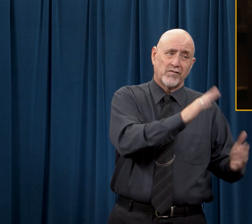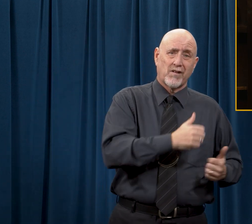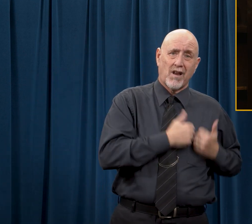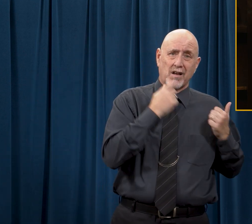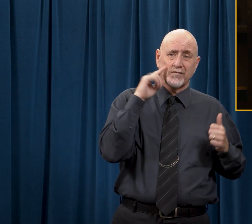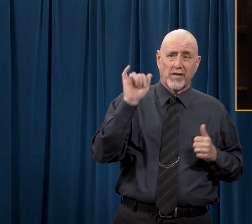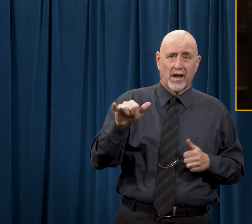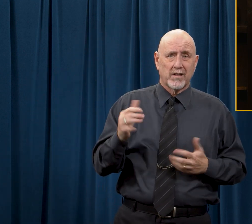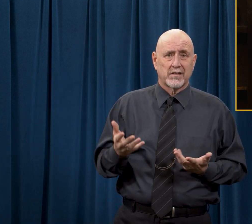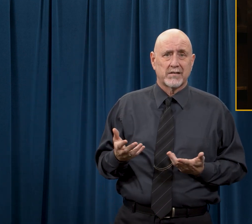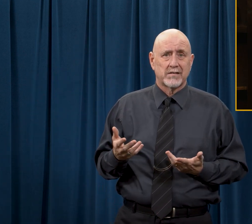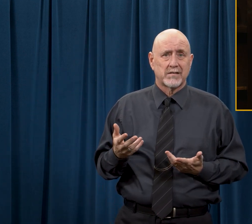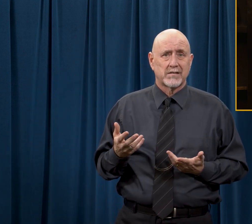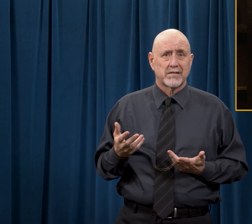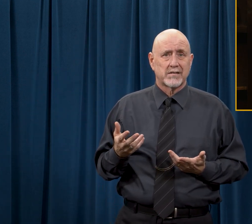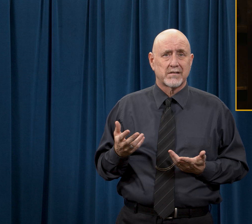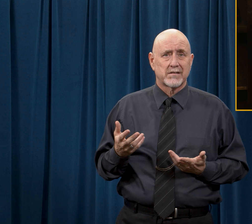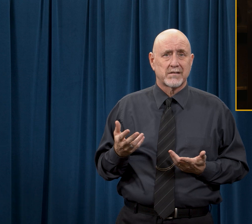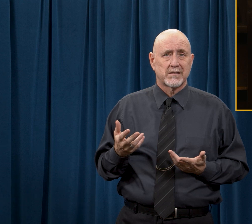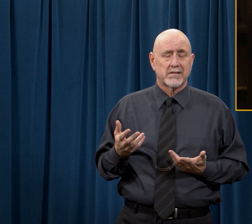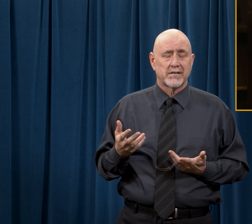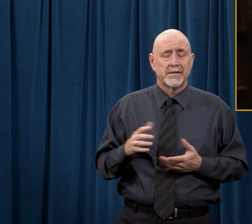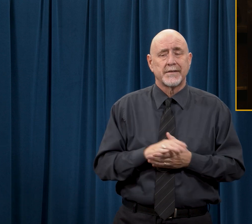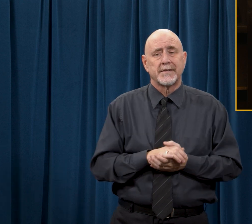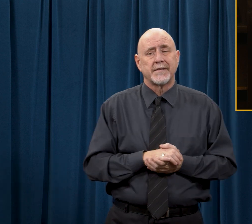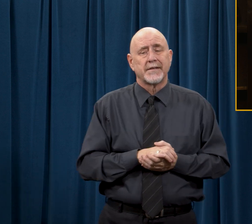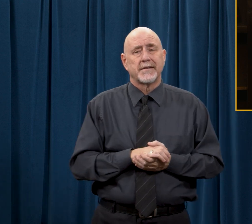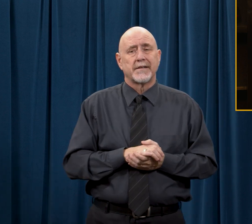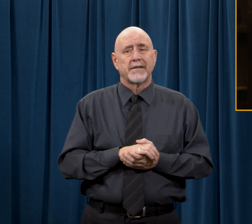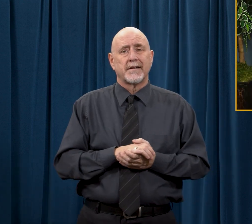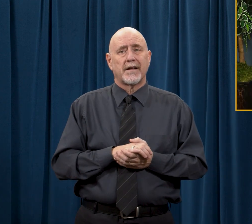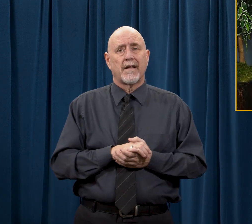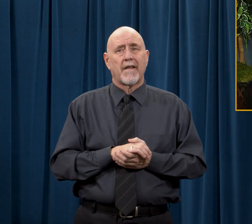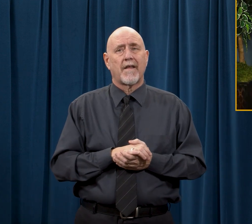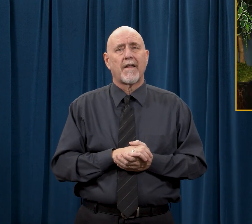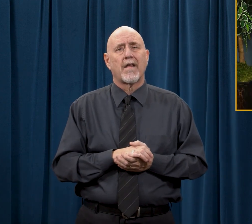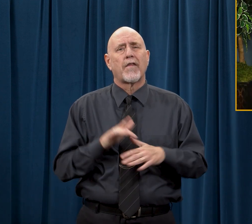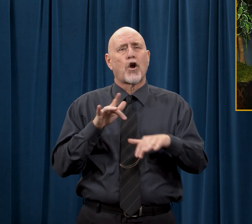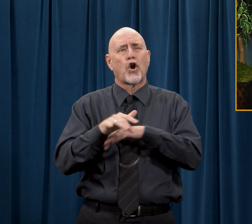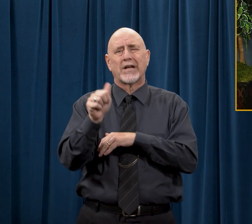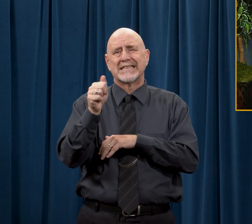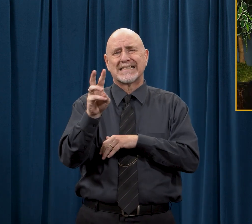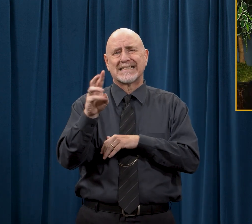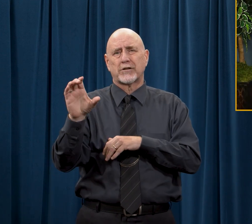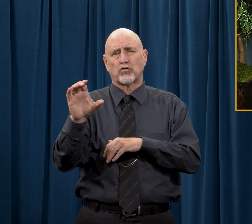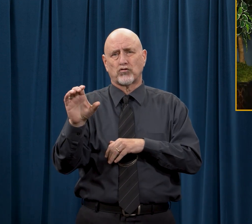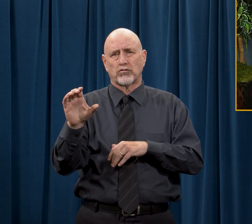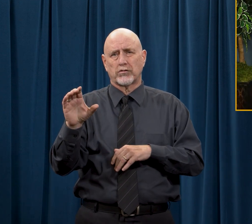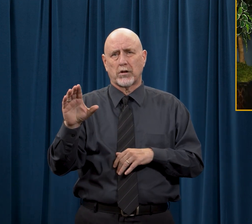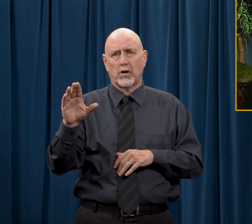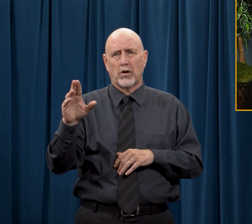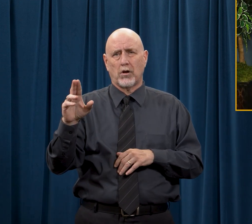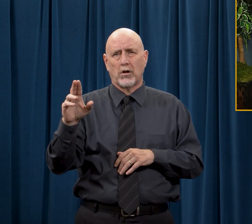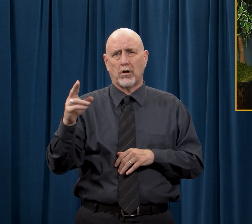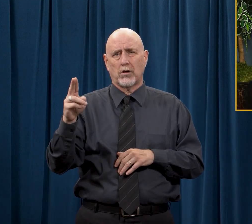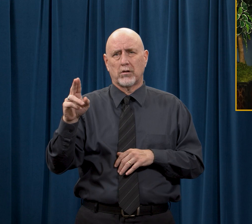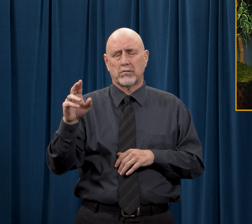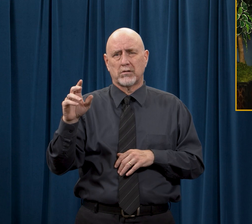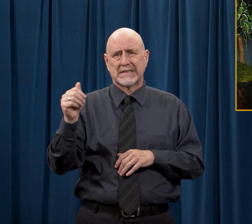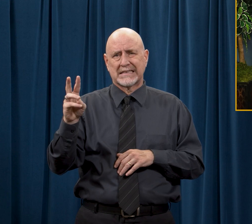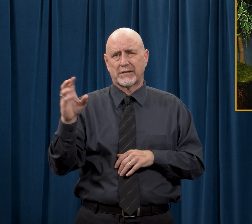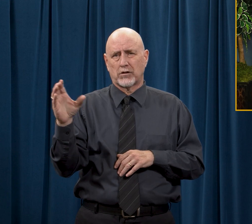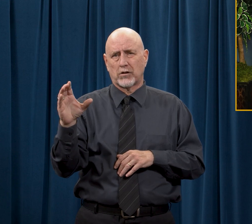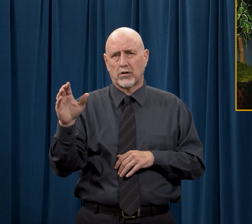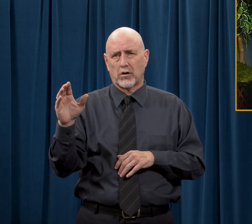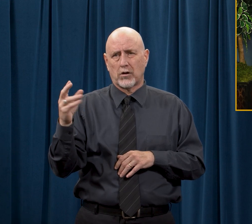sacrifice so much for us to have Bibles. In the early 1600s, there